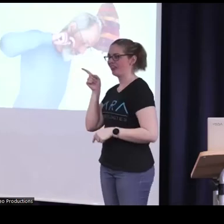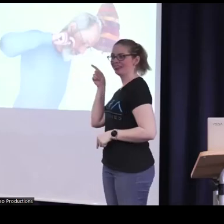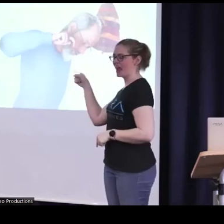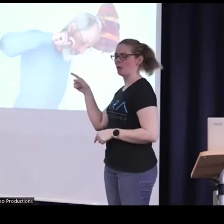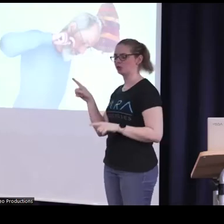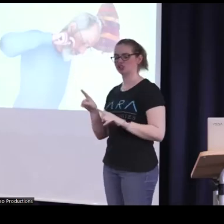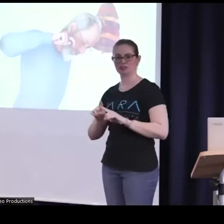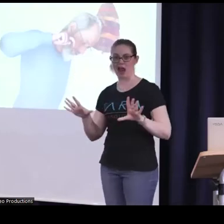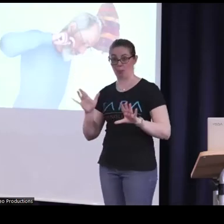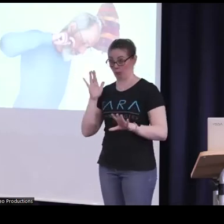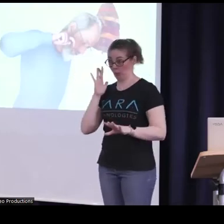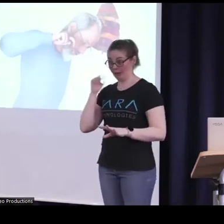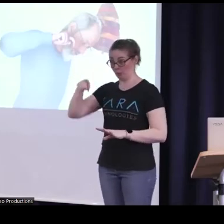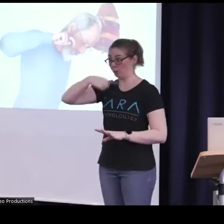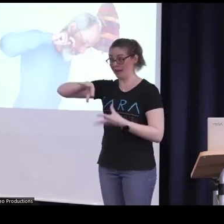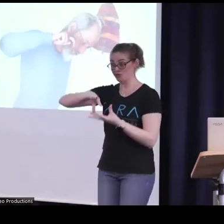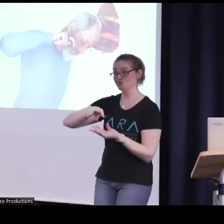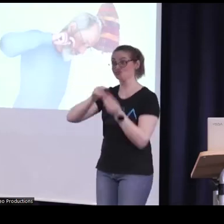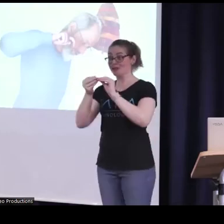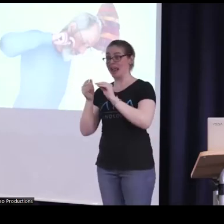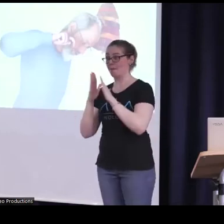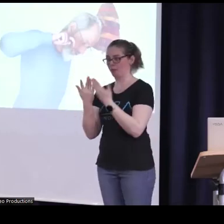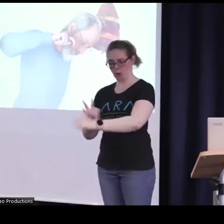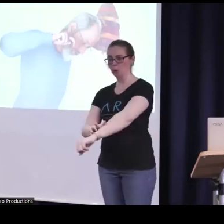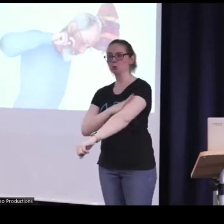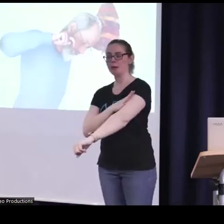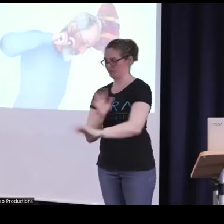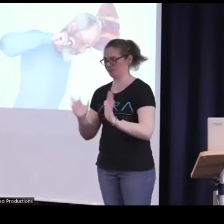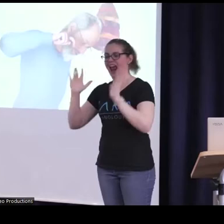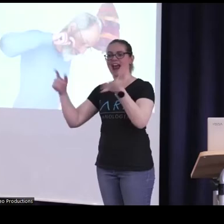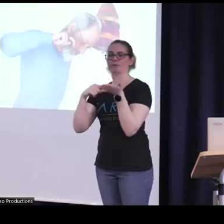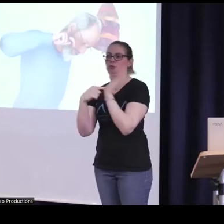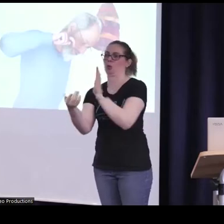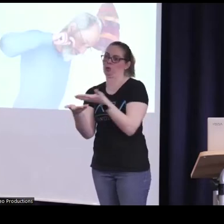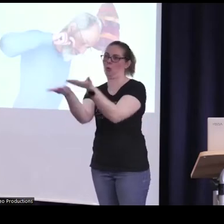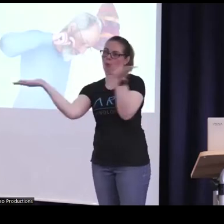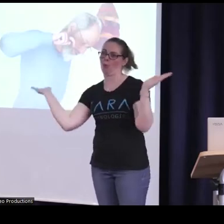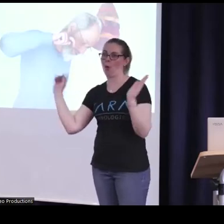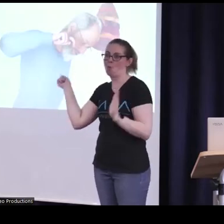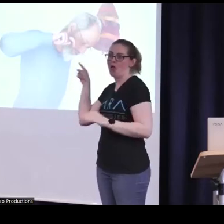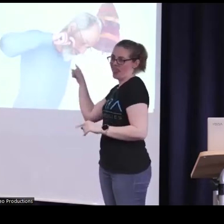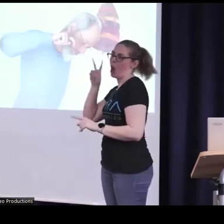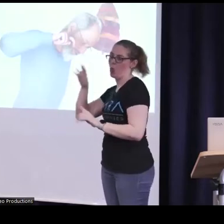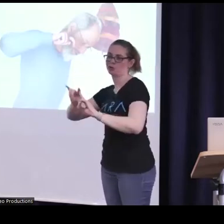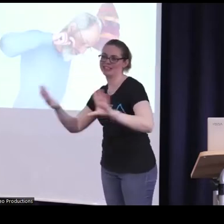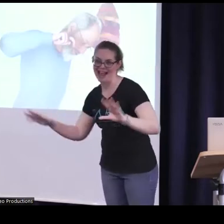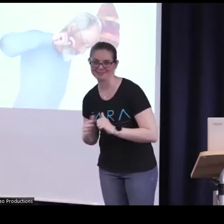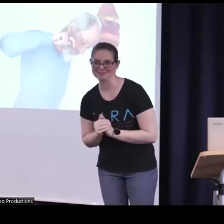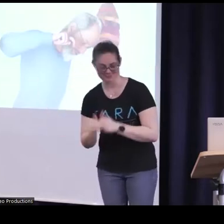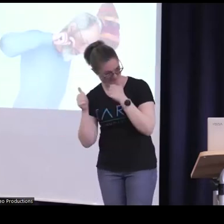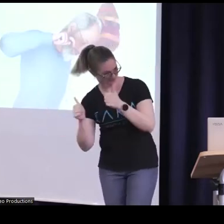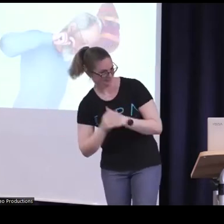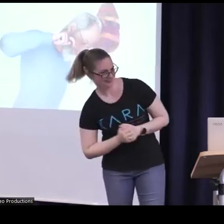So this is a bit of a spoiler because it's the end of the book, and we thought, you know, this was such an